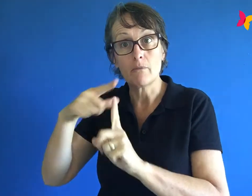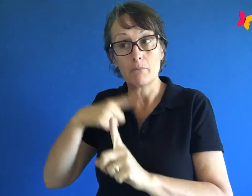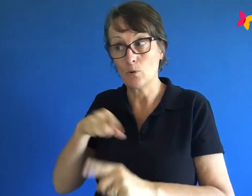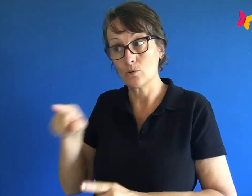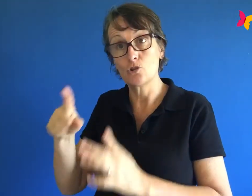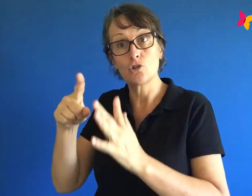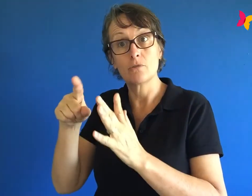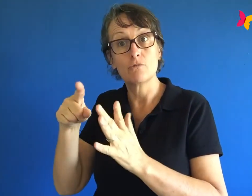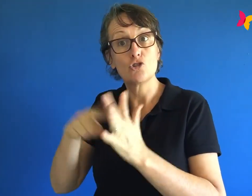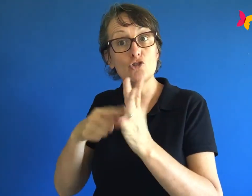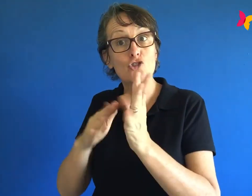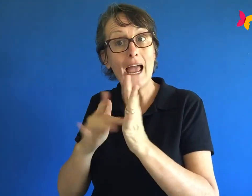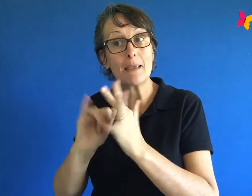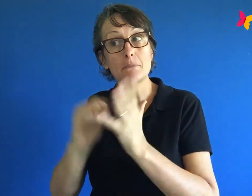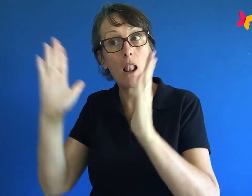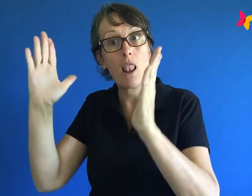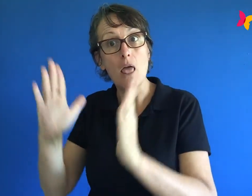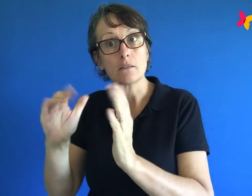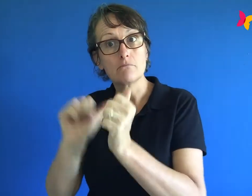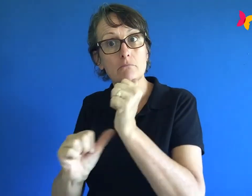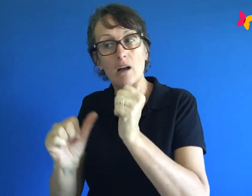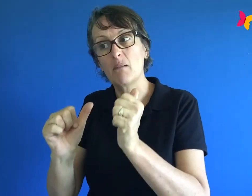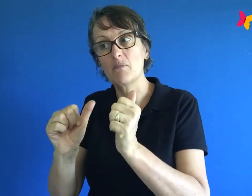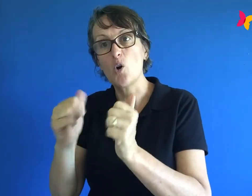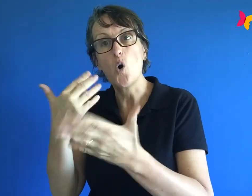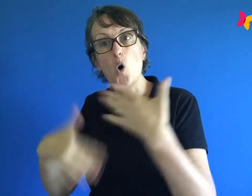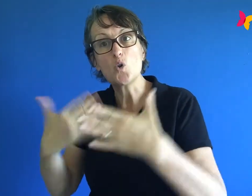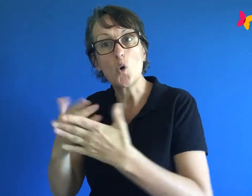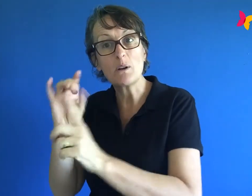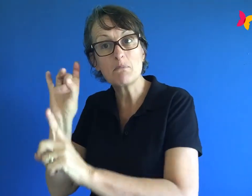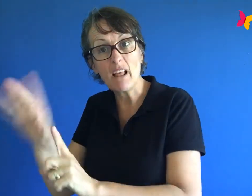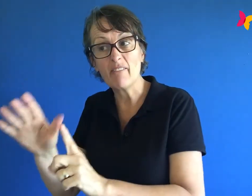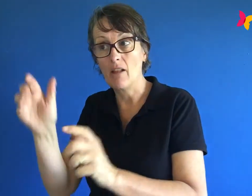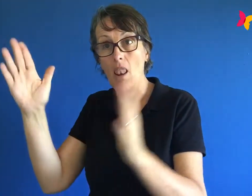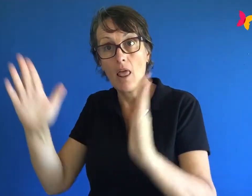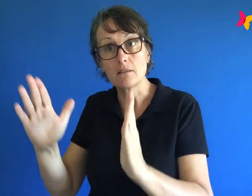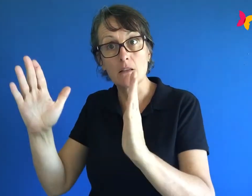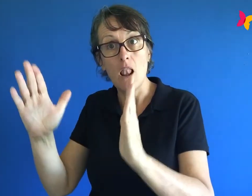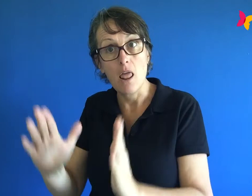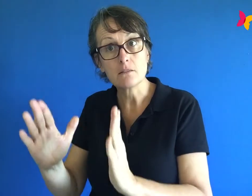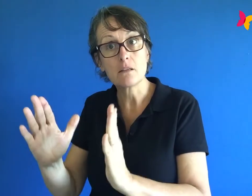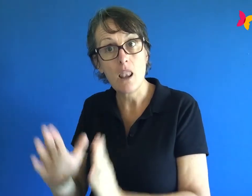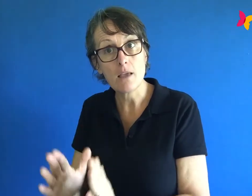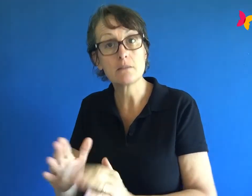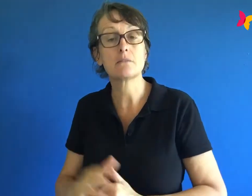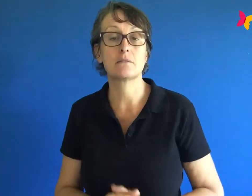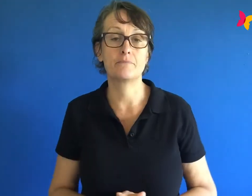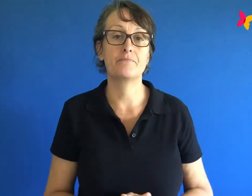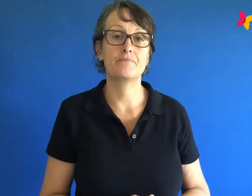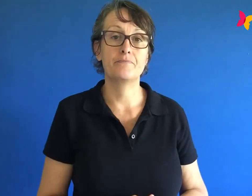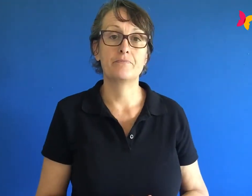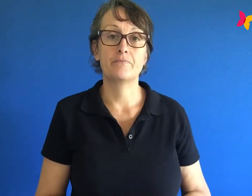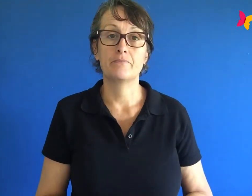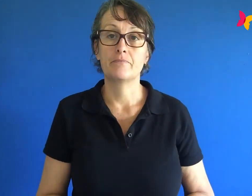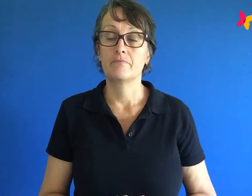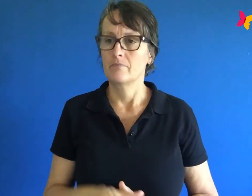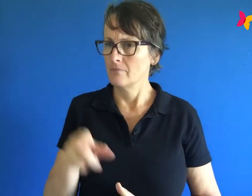was self-harming less and less. When he went through periods of not self-harming, how would you as a